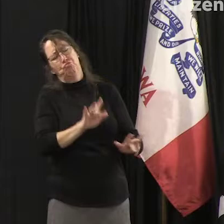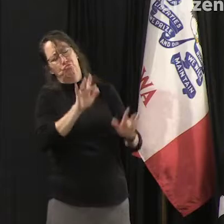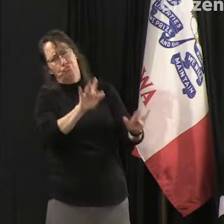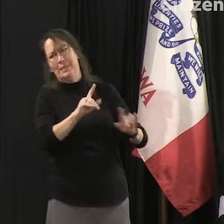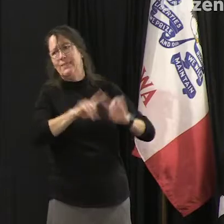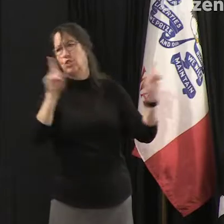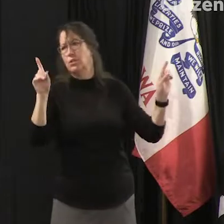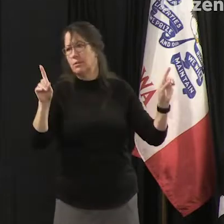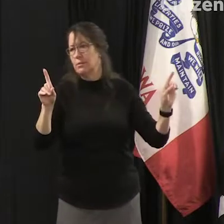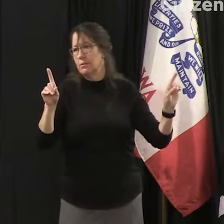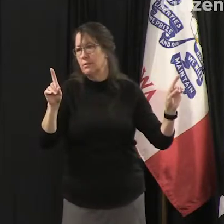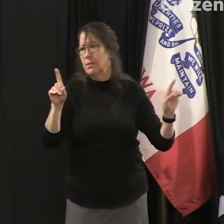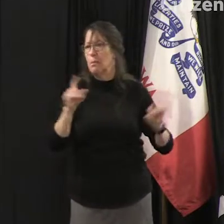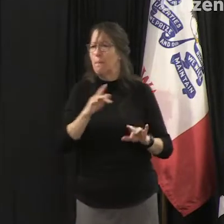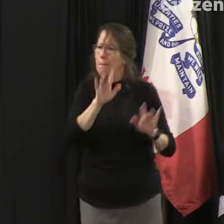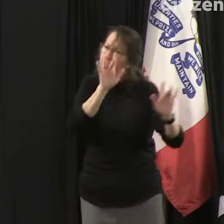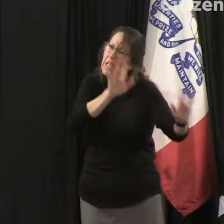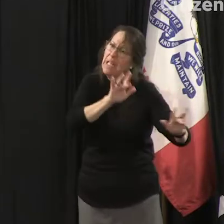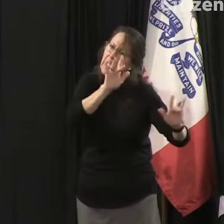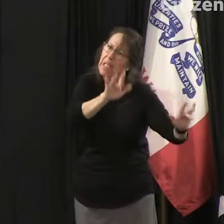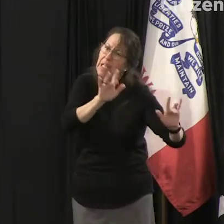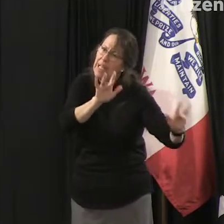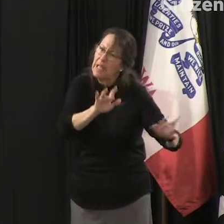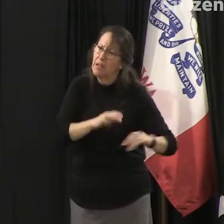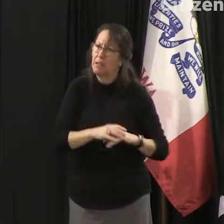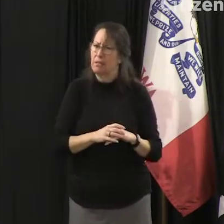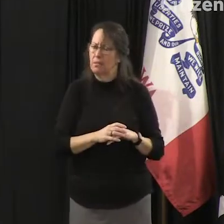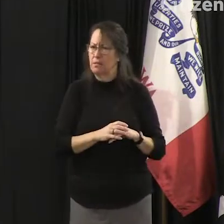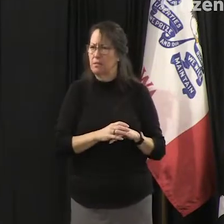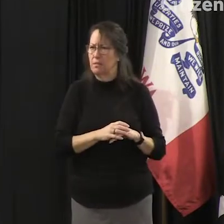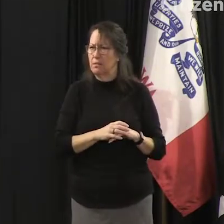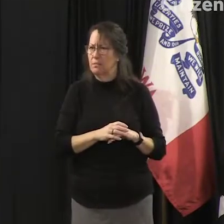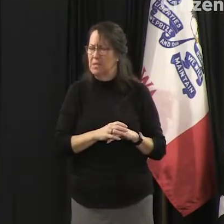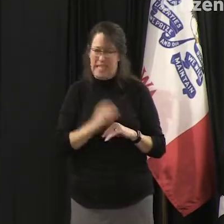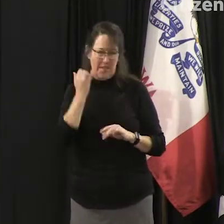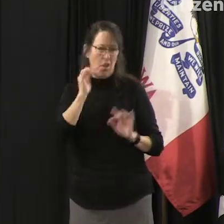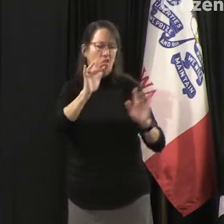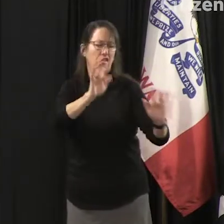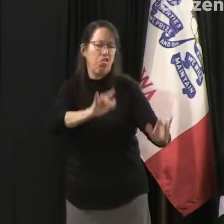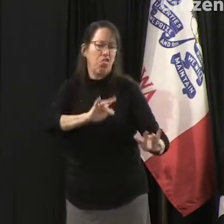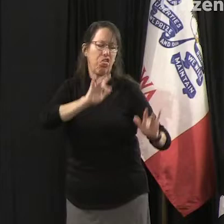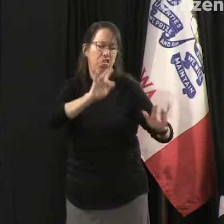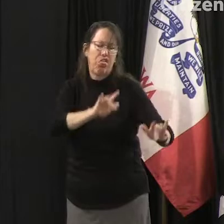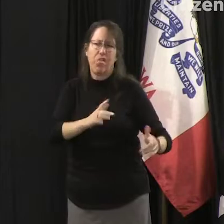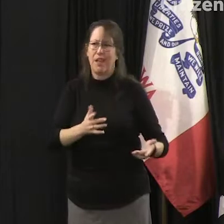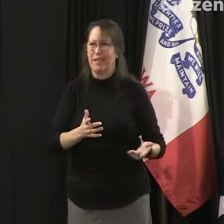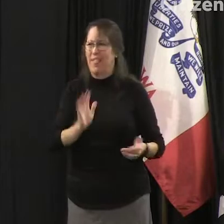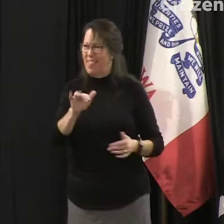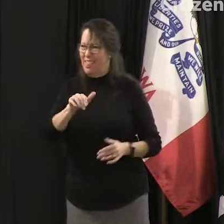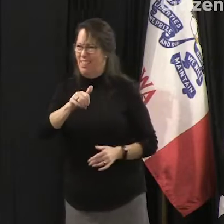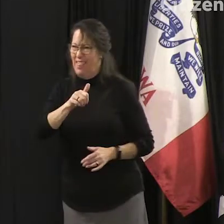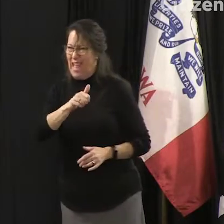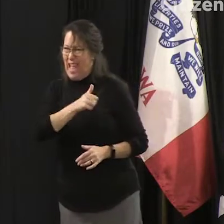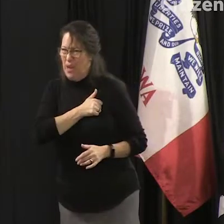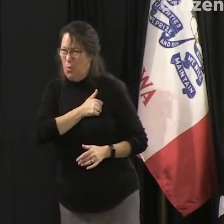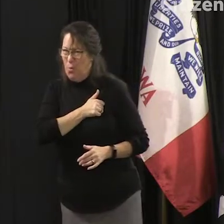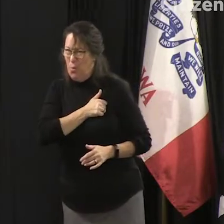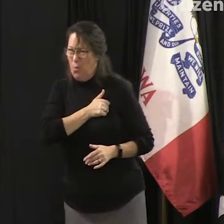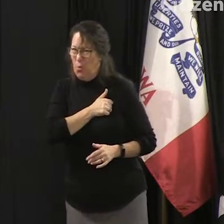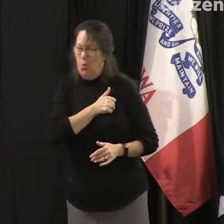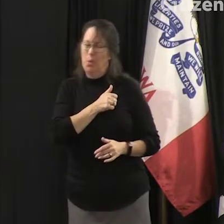And that is to be pitied. And when you pity people like that and you have that kind of